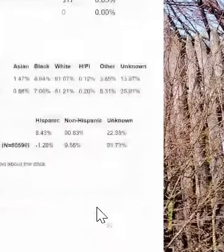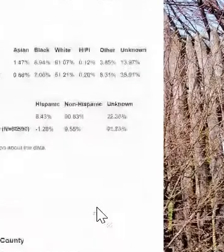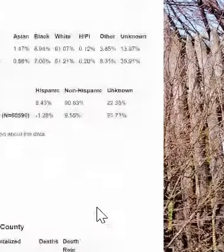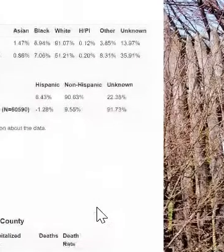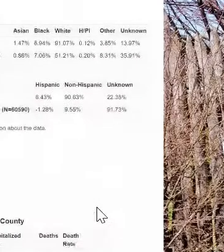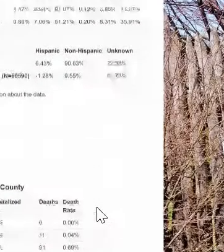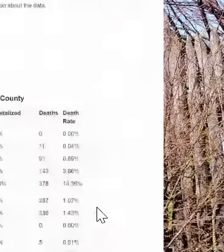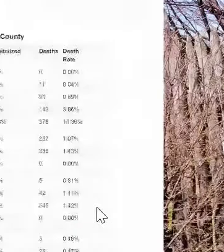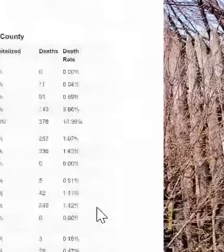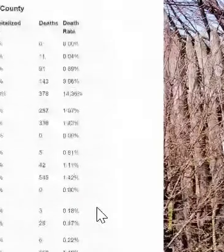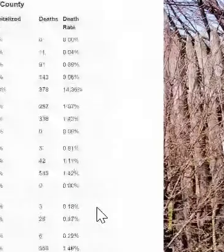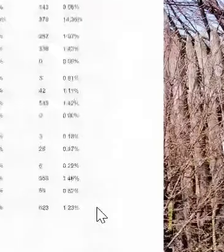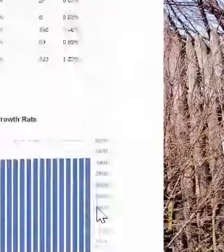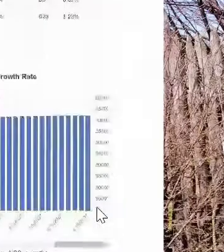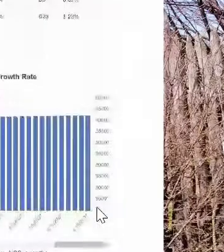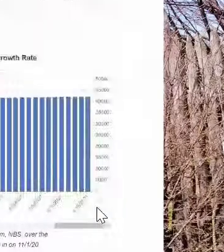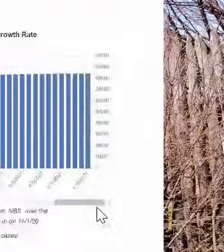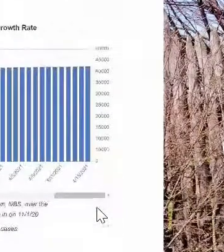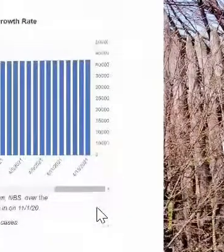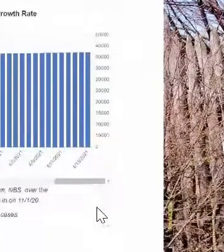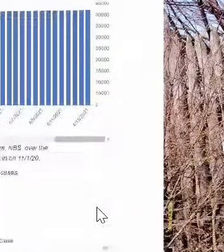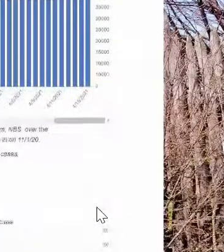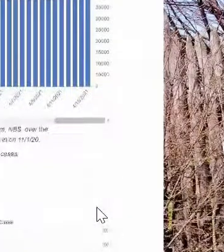And now we'll review the weekly benchmarks.